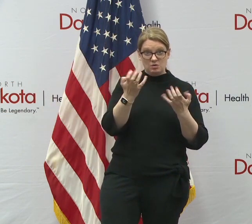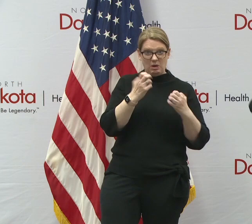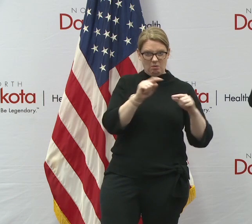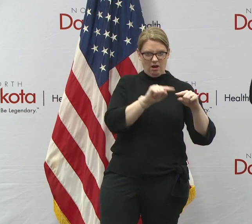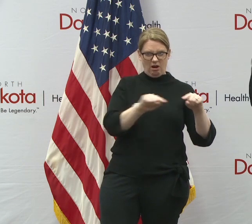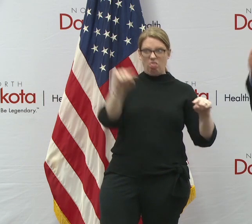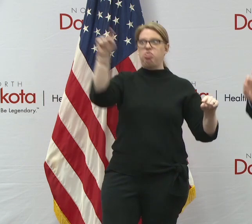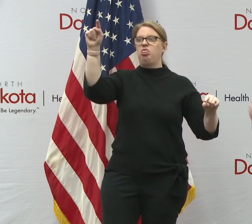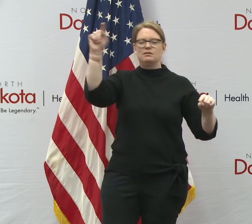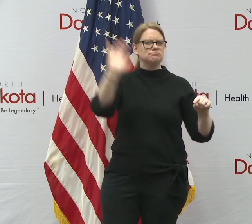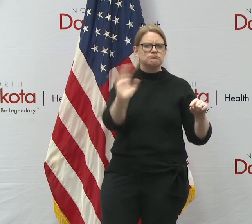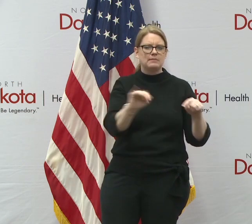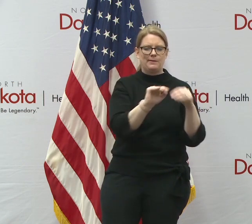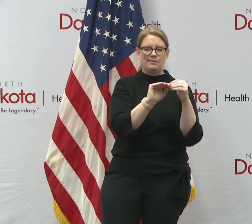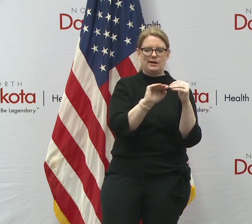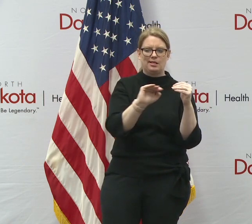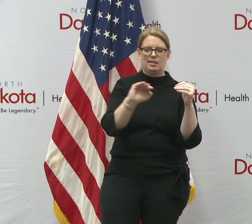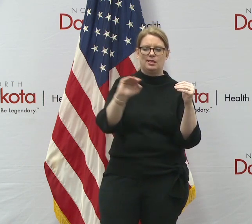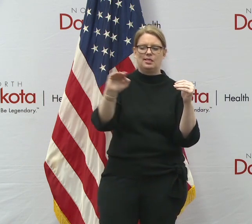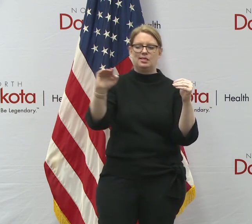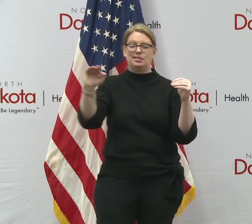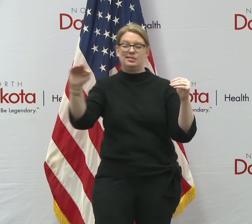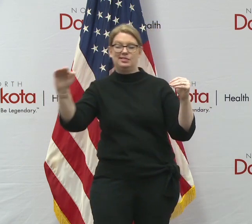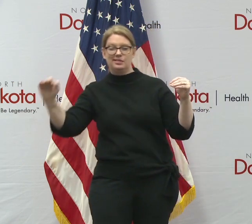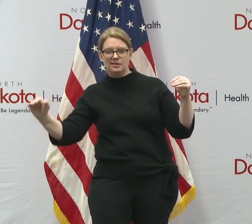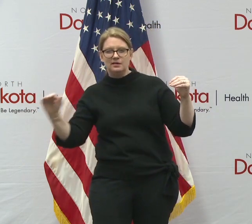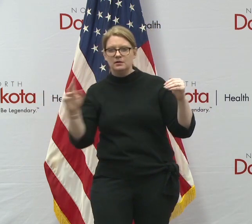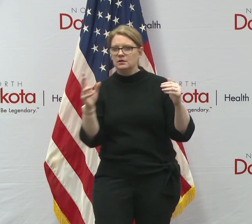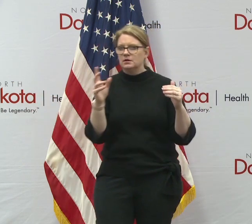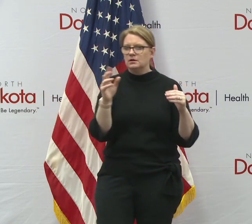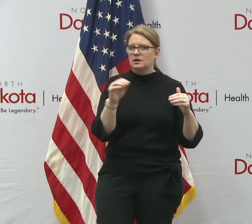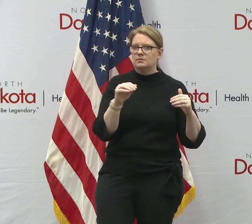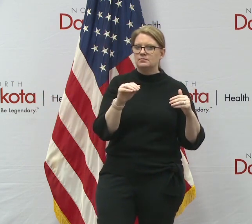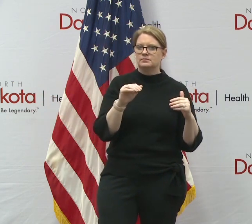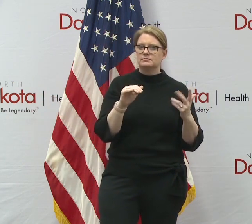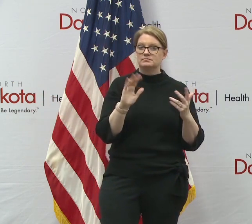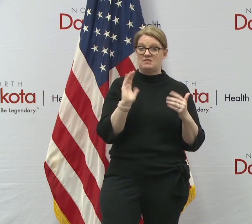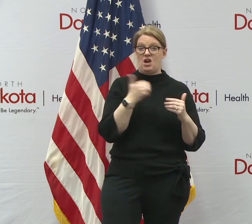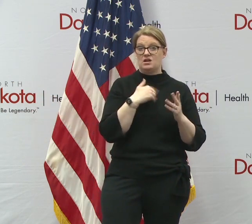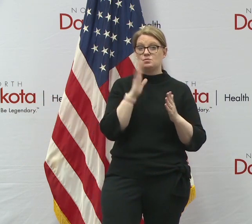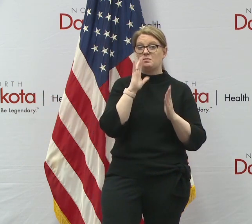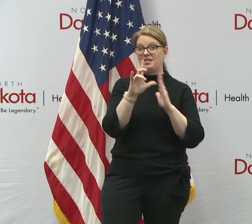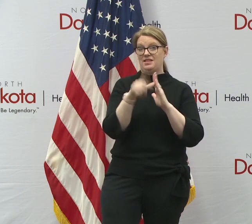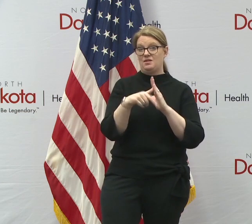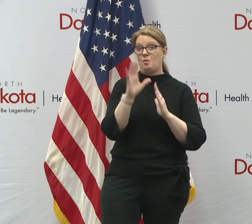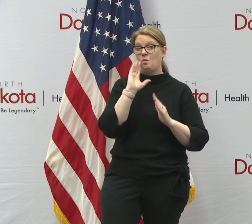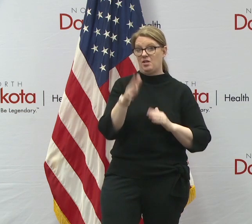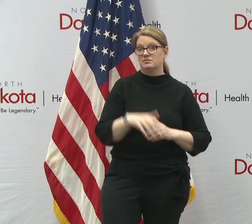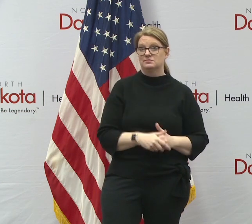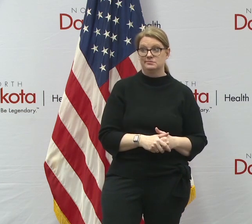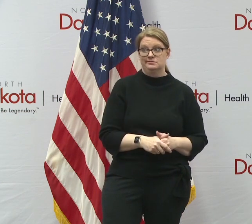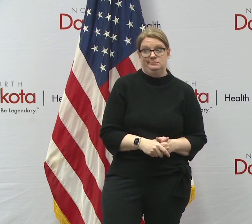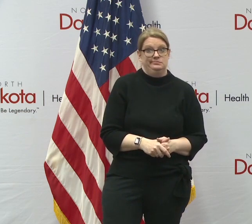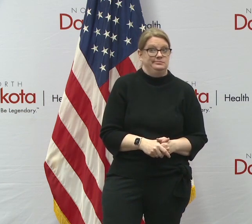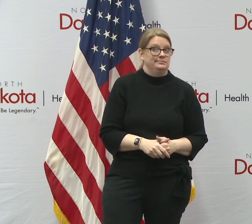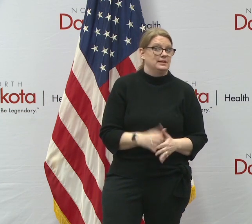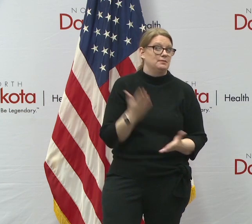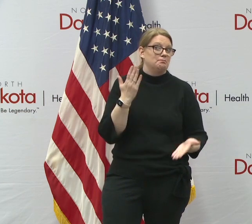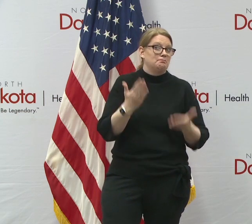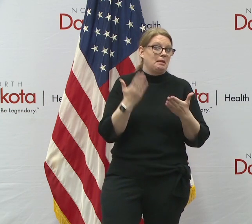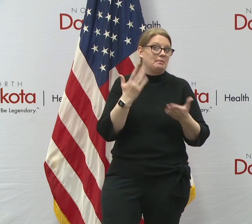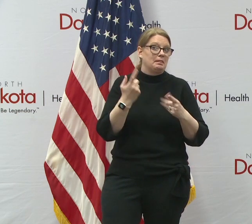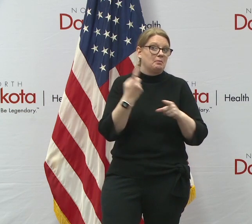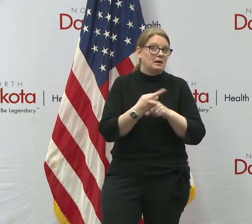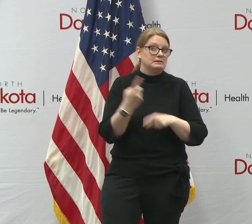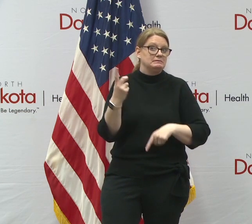but everybody's still going to have a peak in terms of the cases. Our peak's going to come later. So that may be the right date